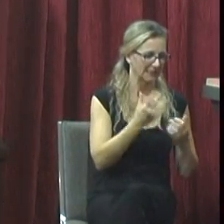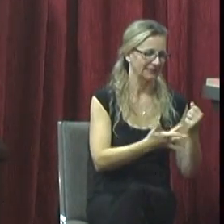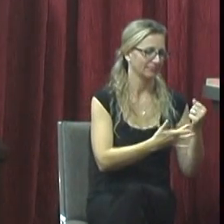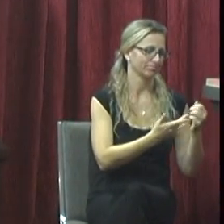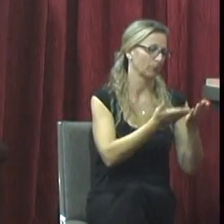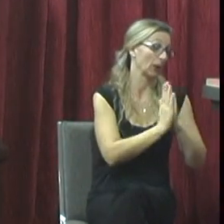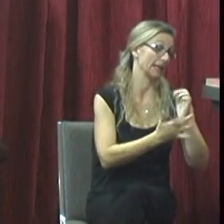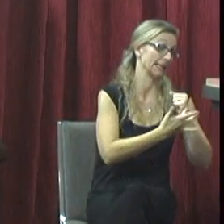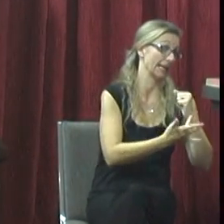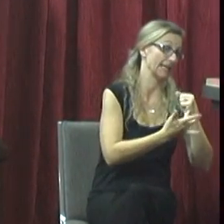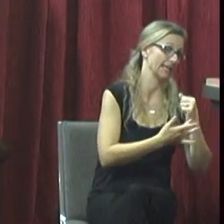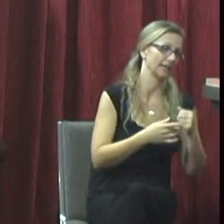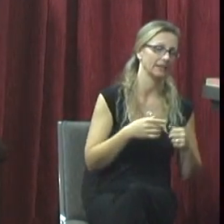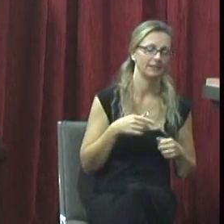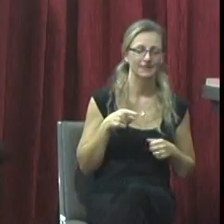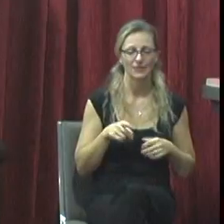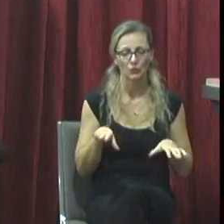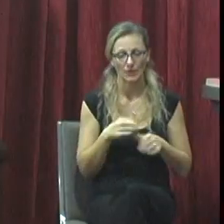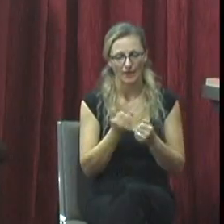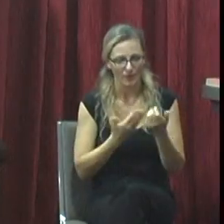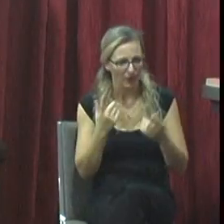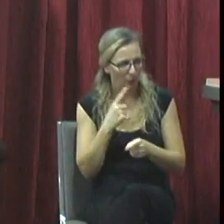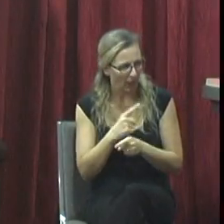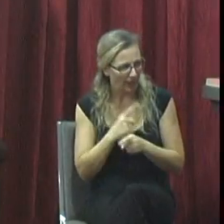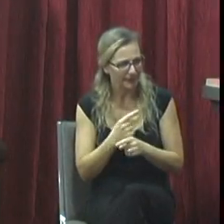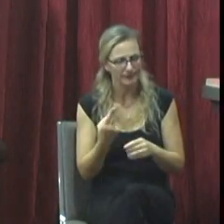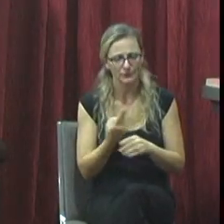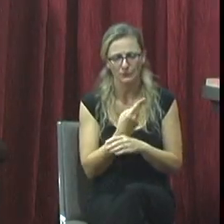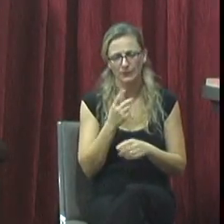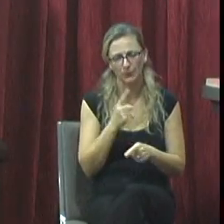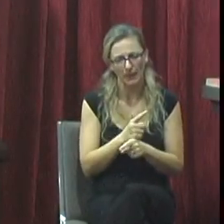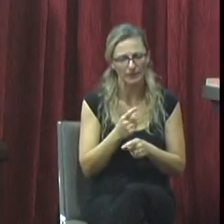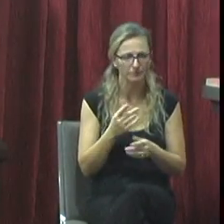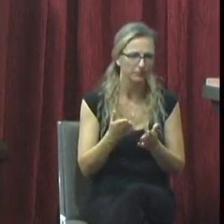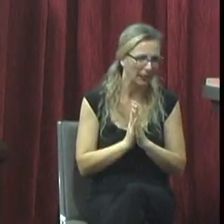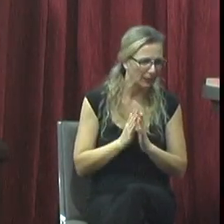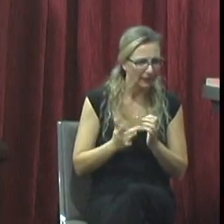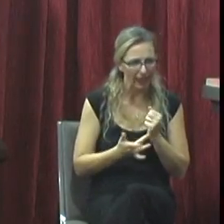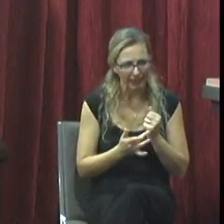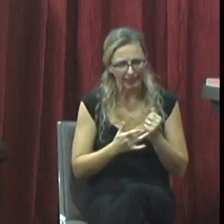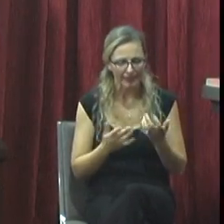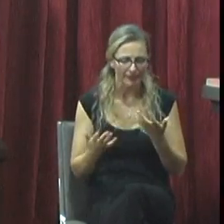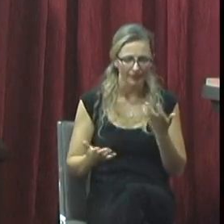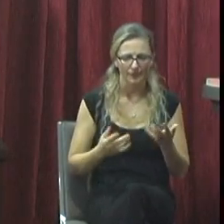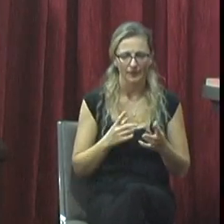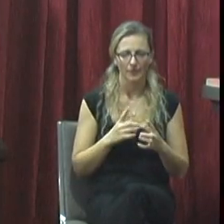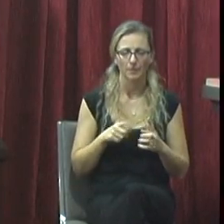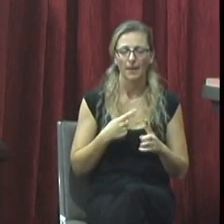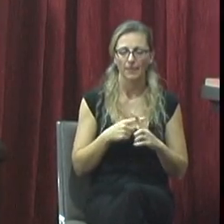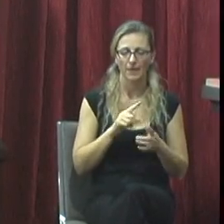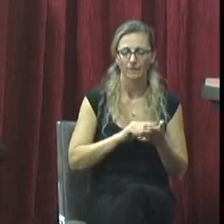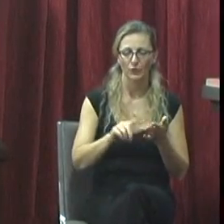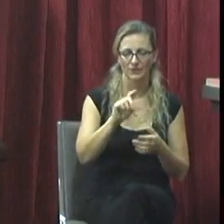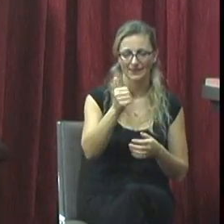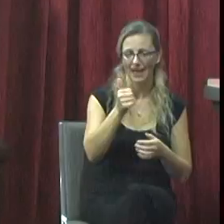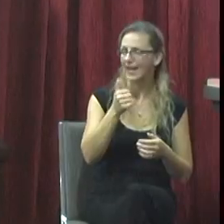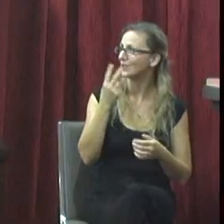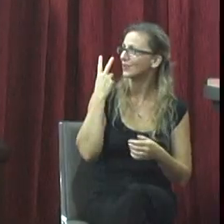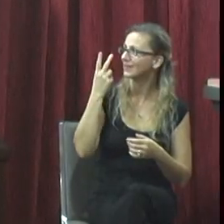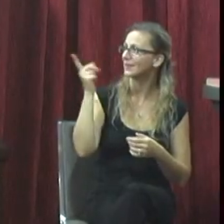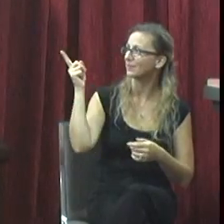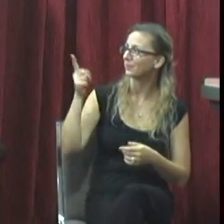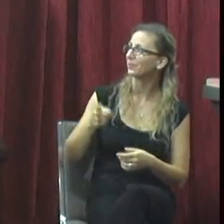technique here. He's doing everything right here. He's using the right prayer technique. And then verse 10, I just love